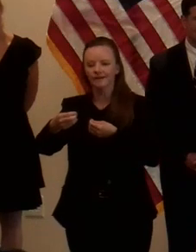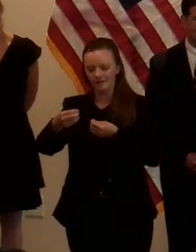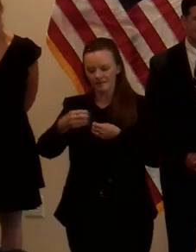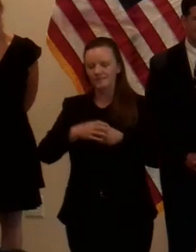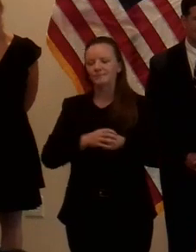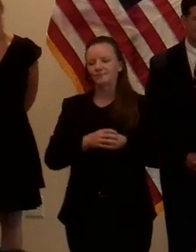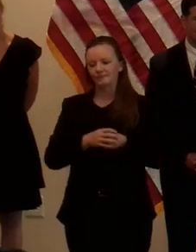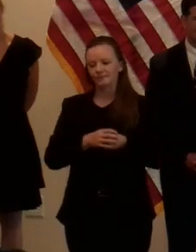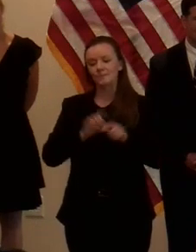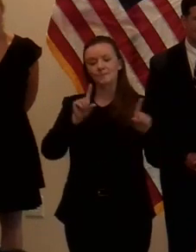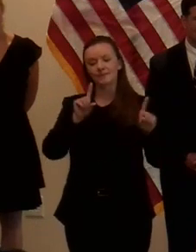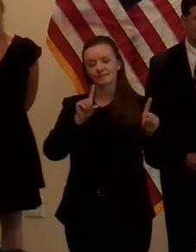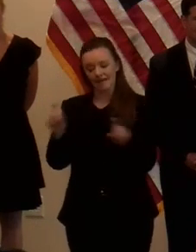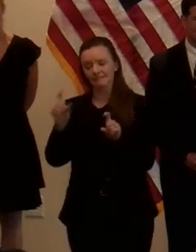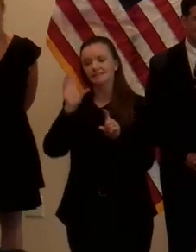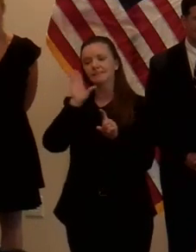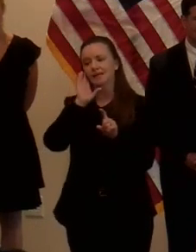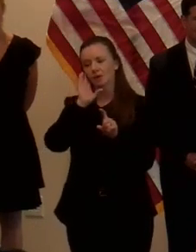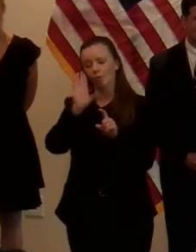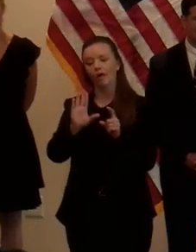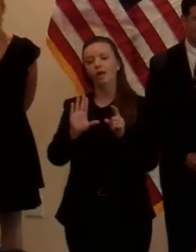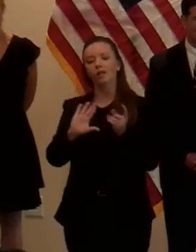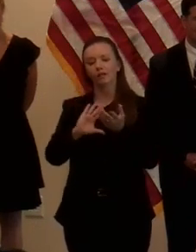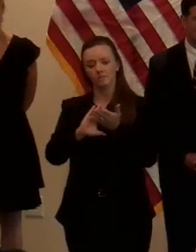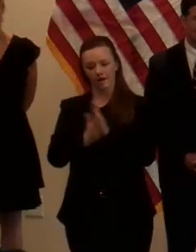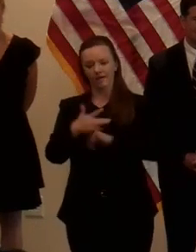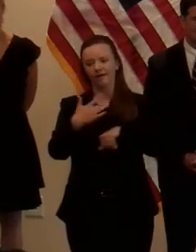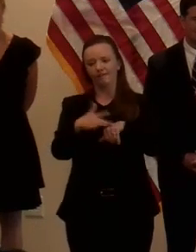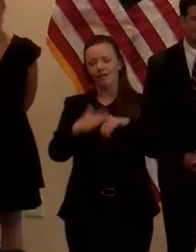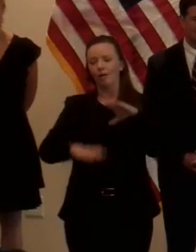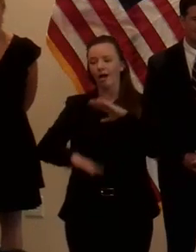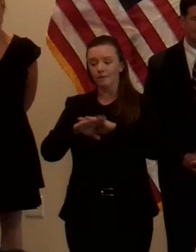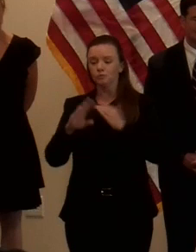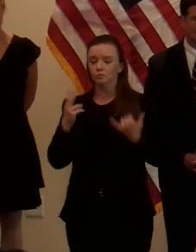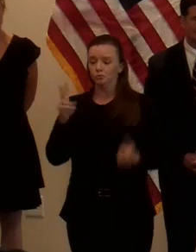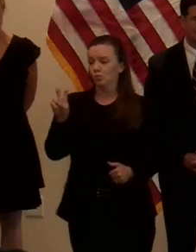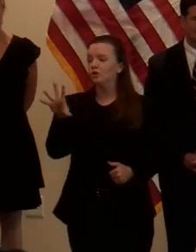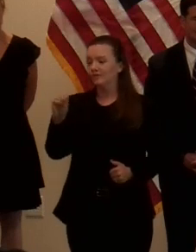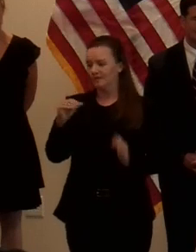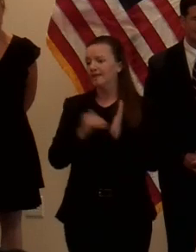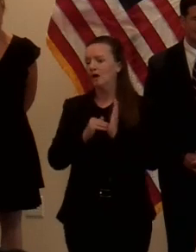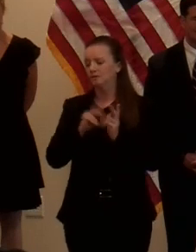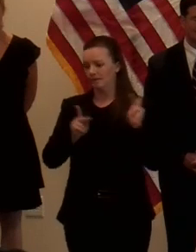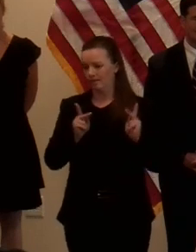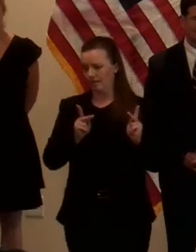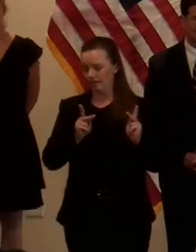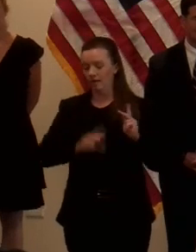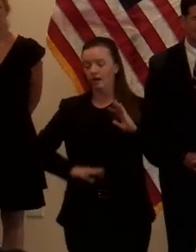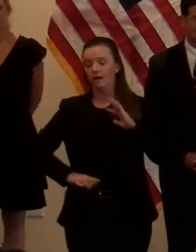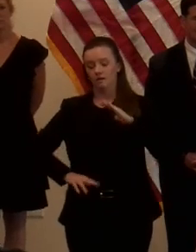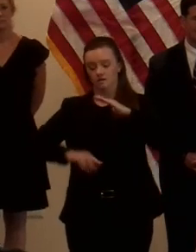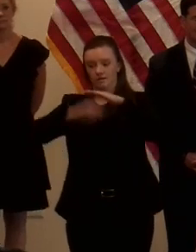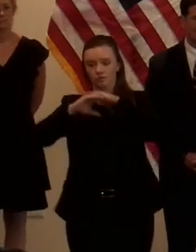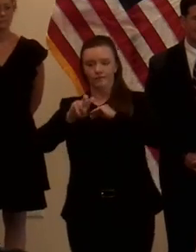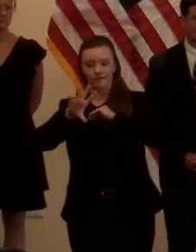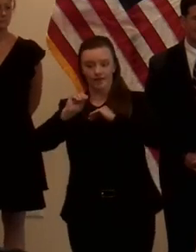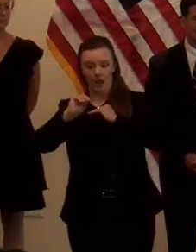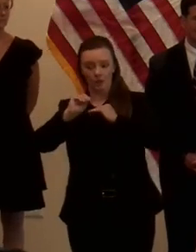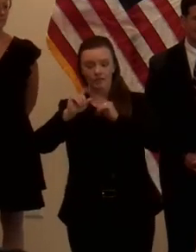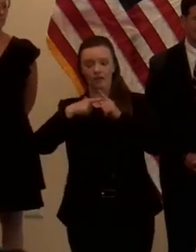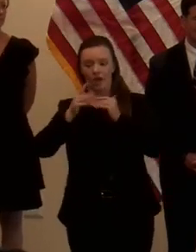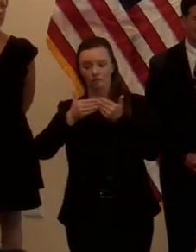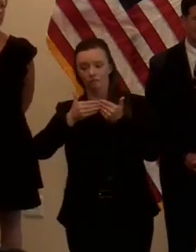expand testing to up to 250,000 people. We'll decide after that. Once that happens, we think